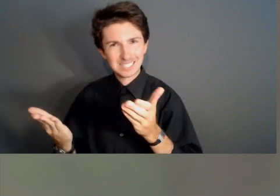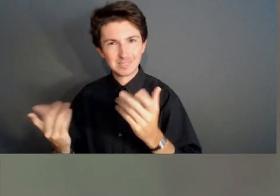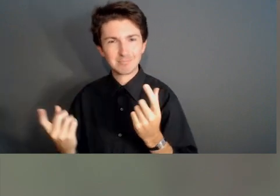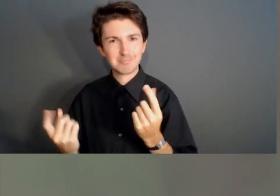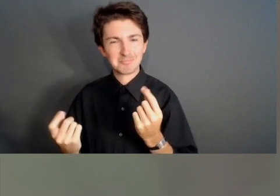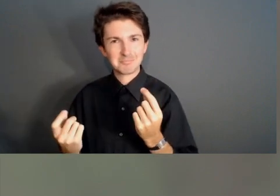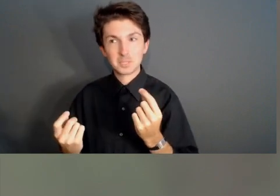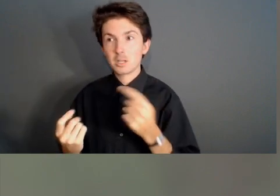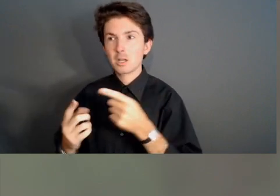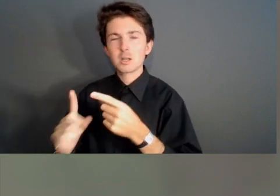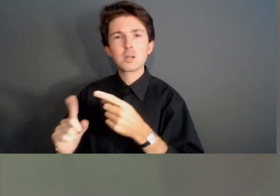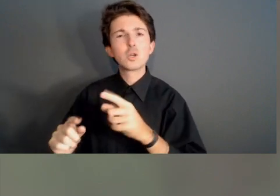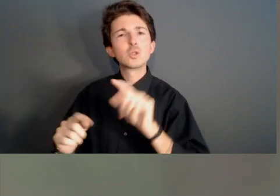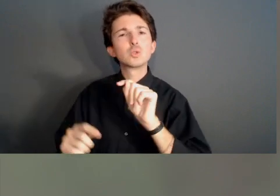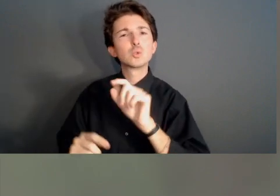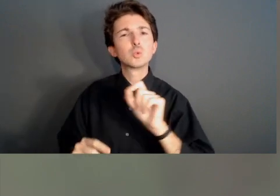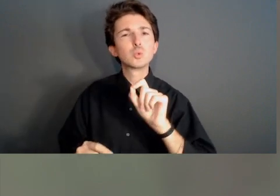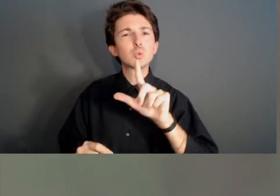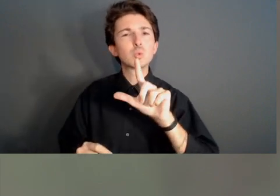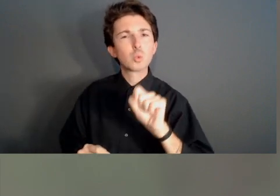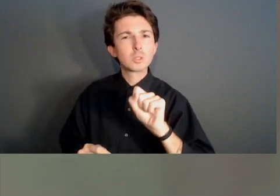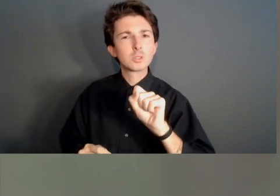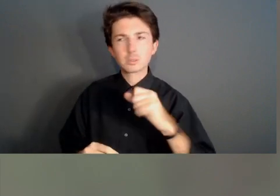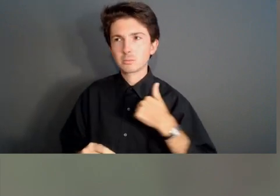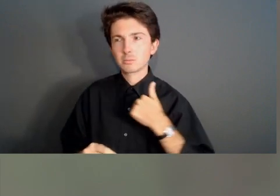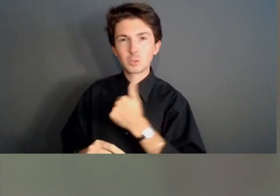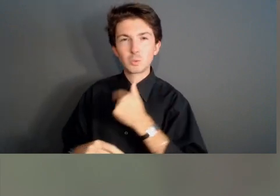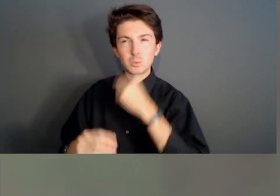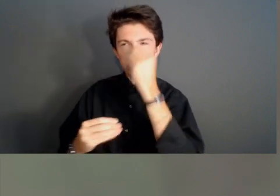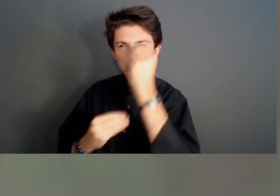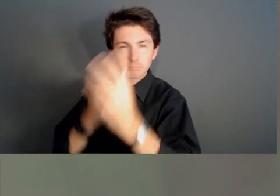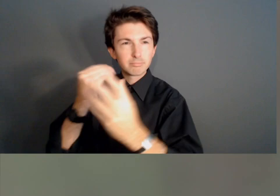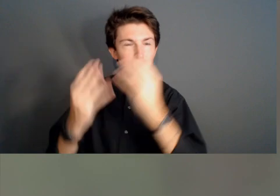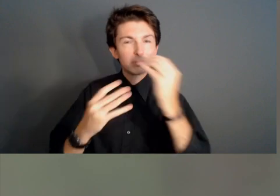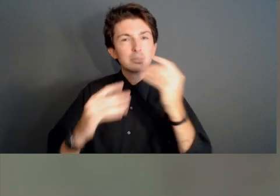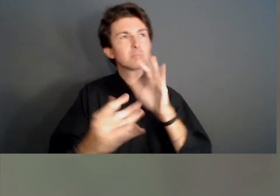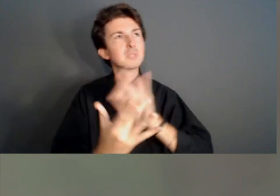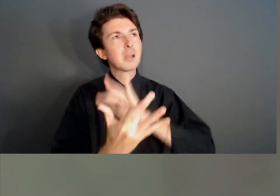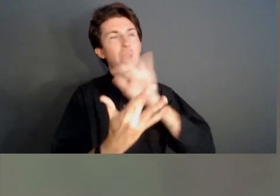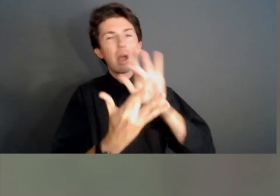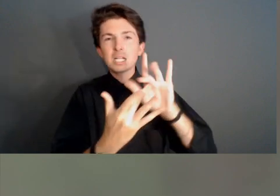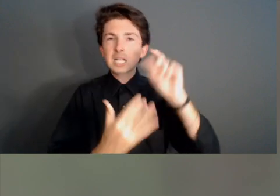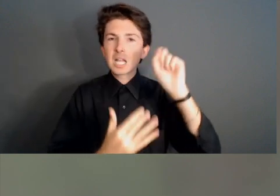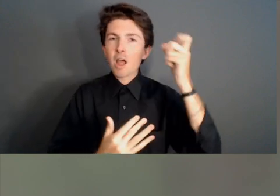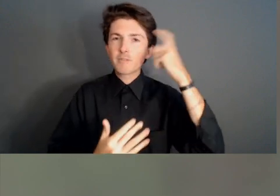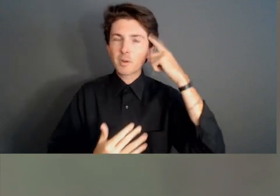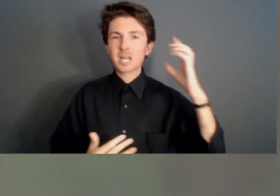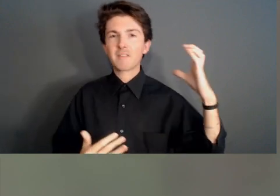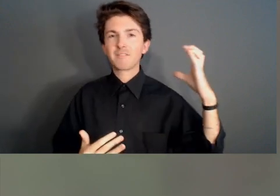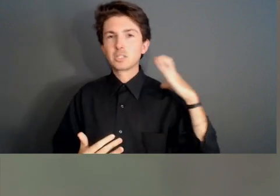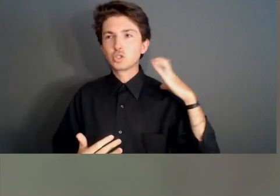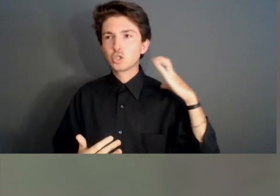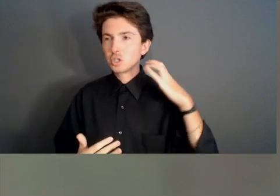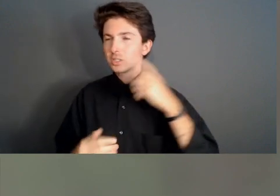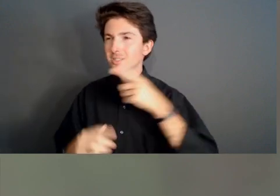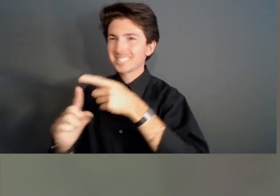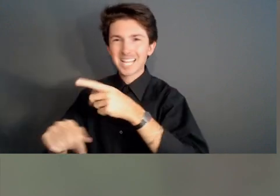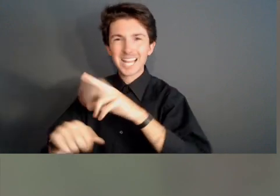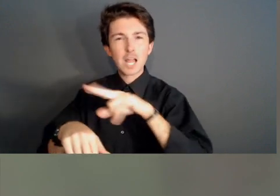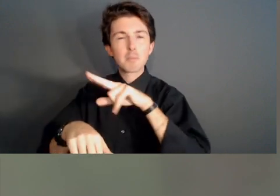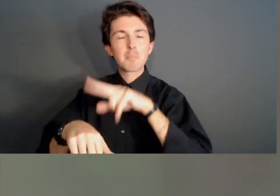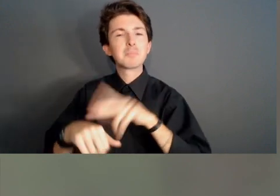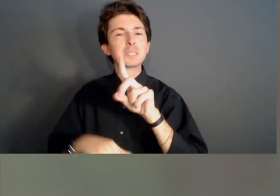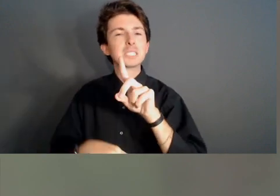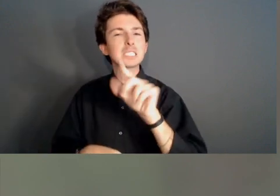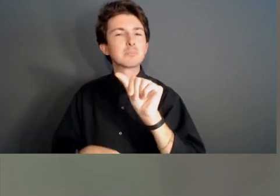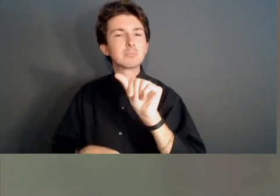RespectAbility to contact government officials as well as national disability organizations to participate in the event